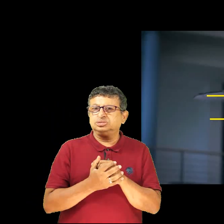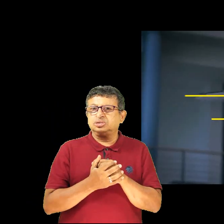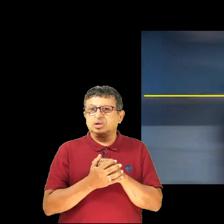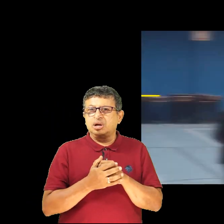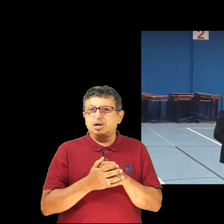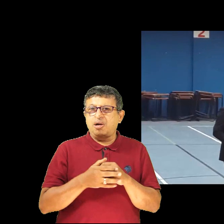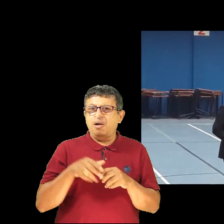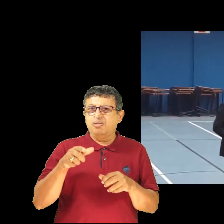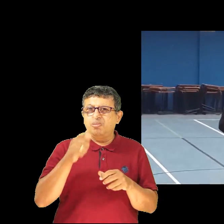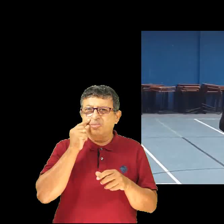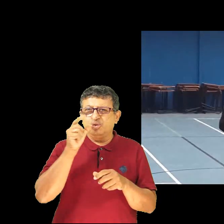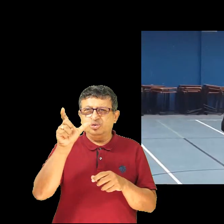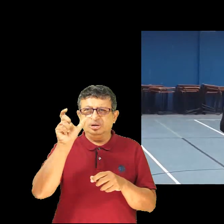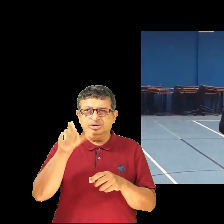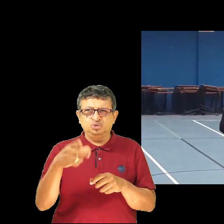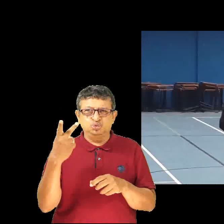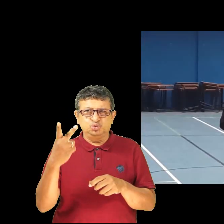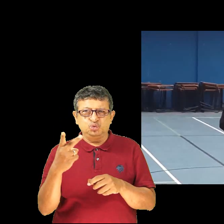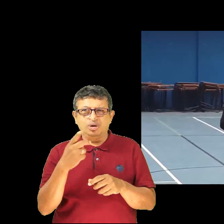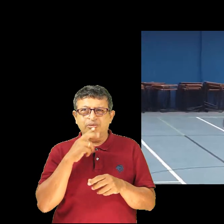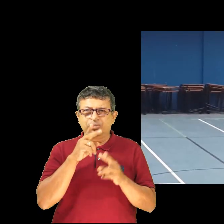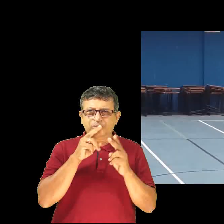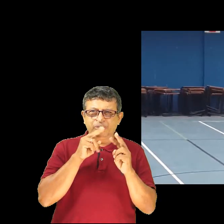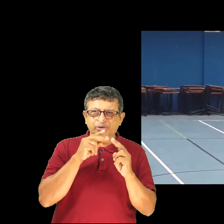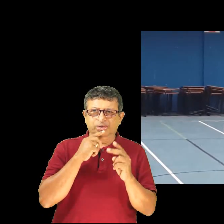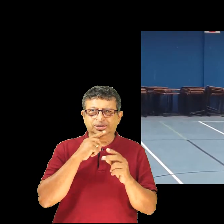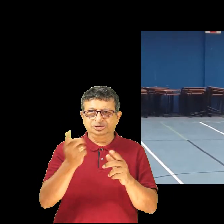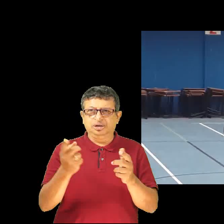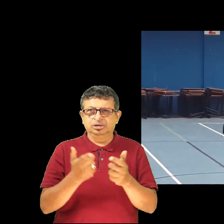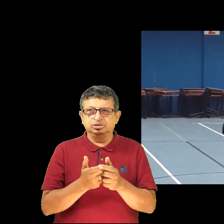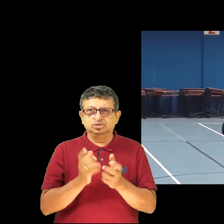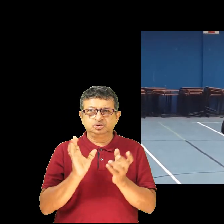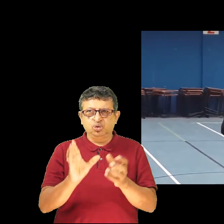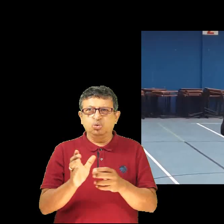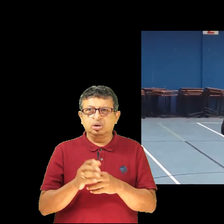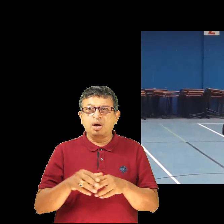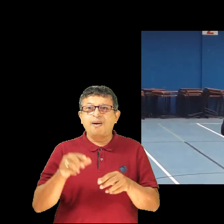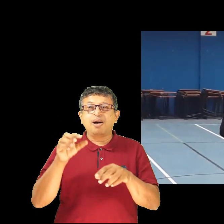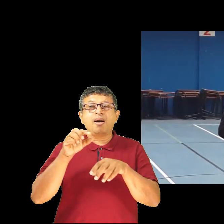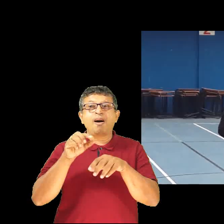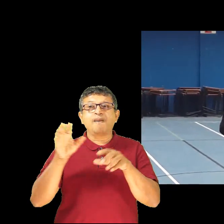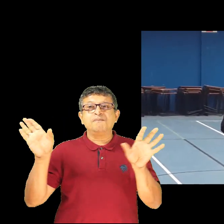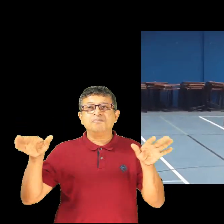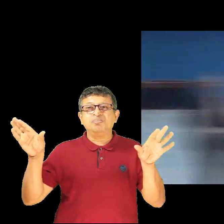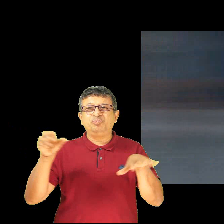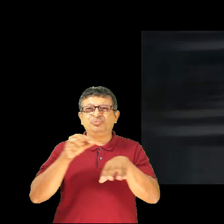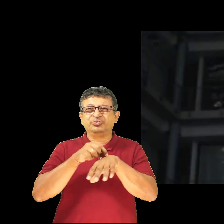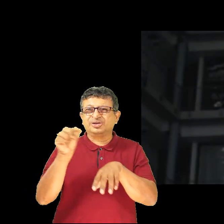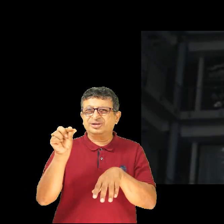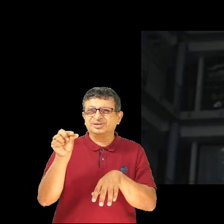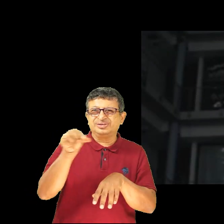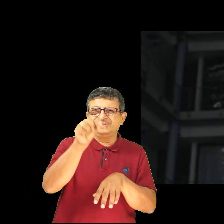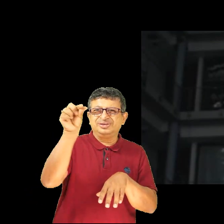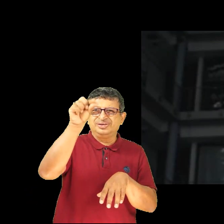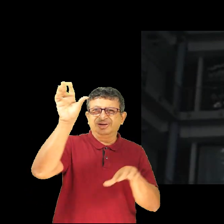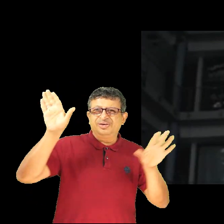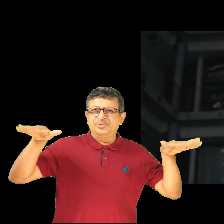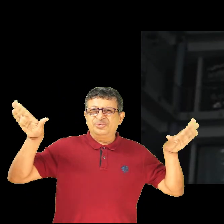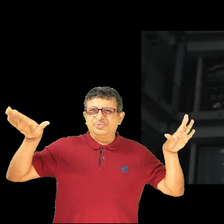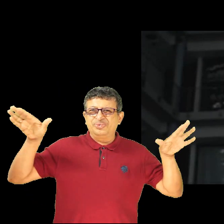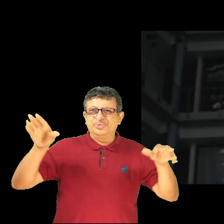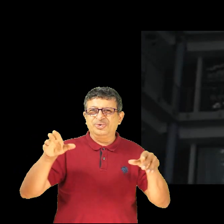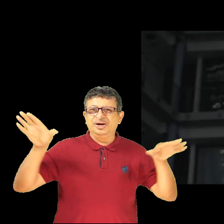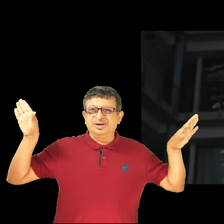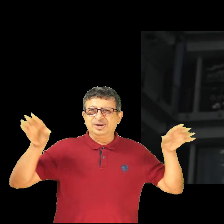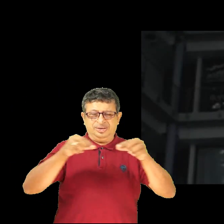Bioniccopter. The dragonfly can recharge the battery by eating 200 flies with it. And, once again,